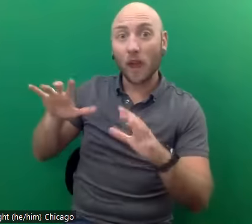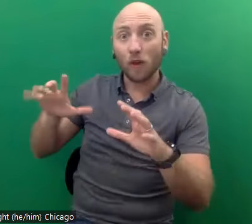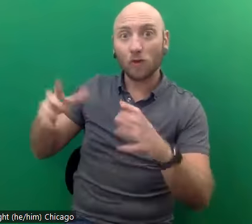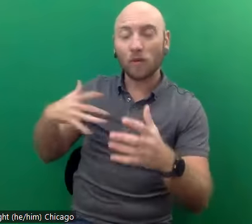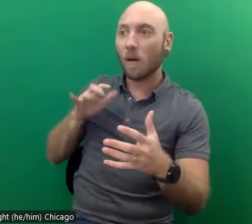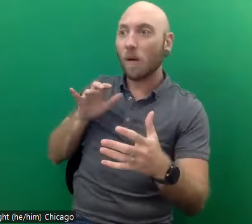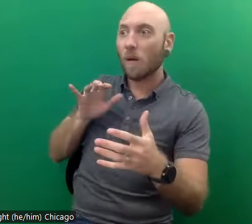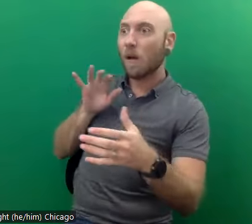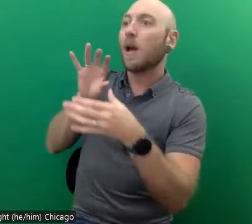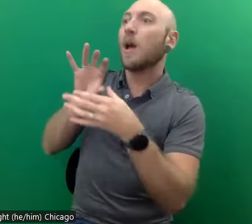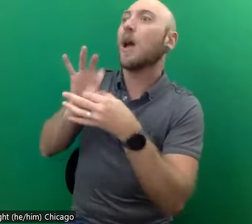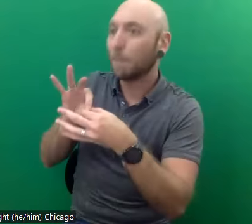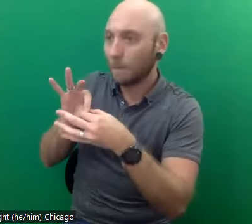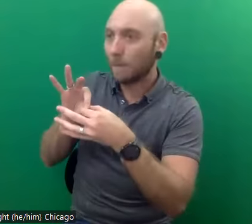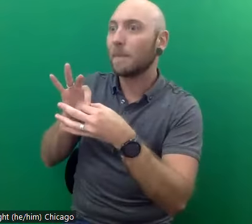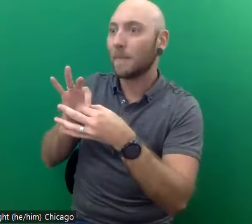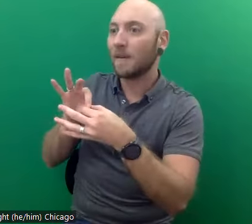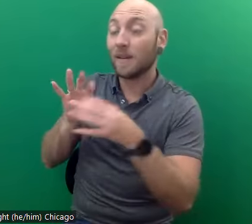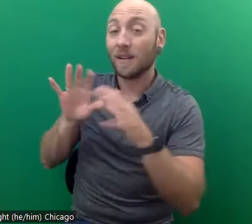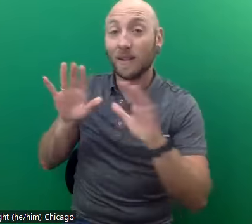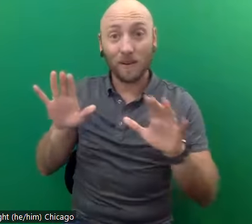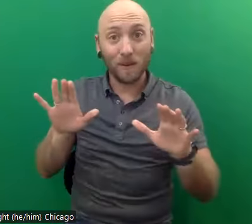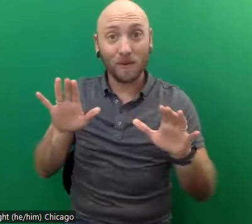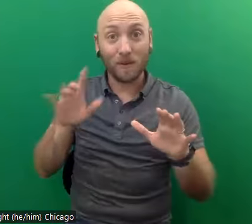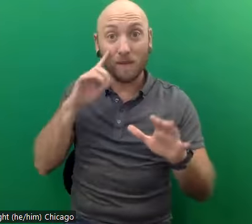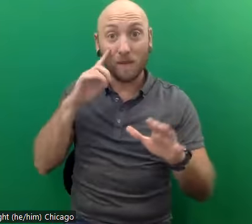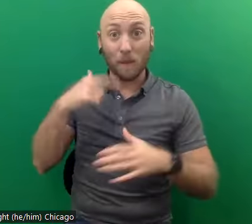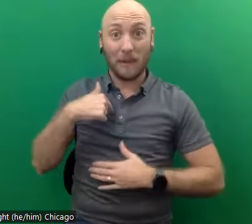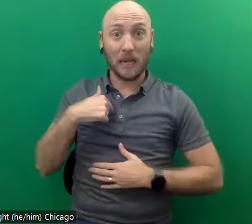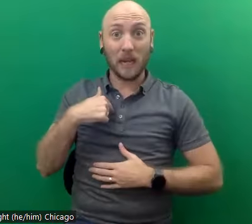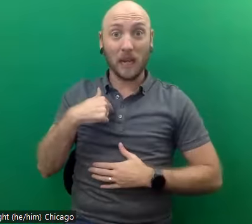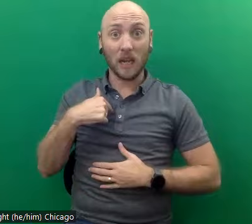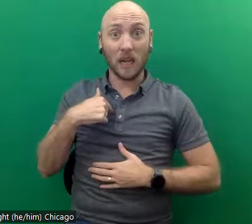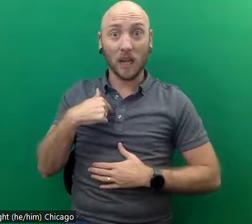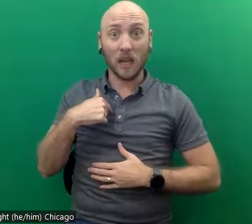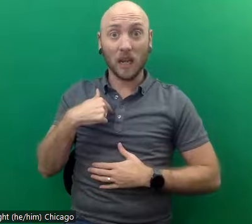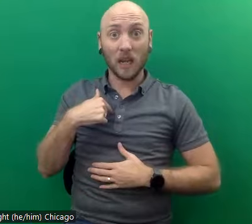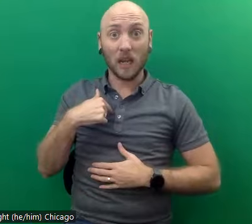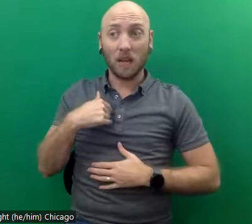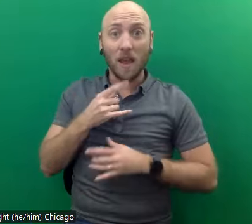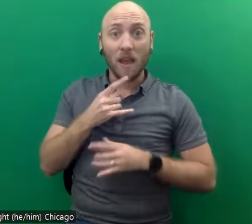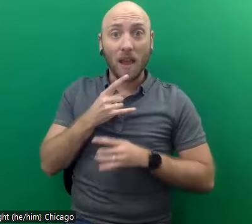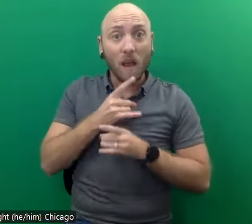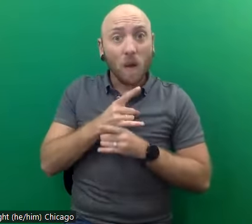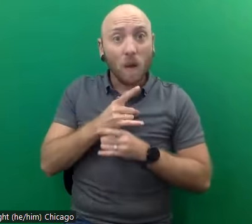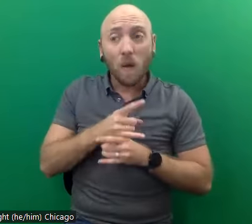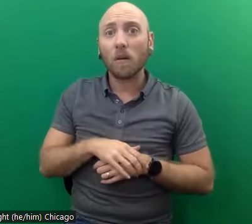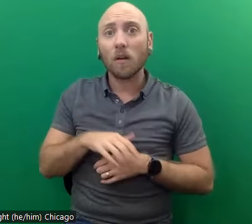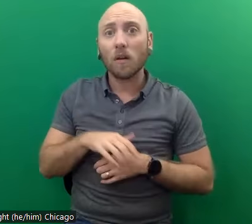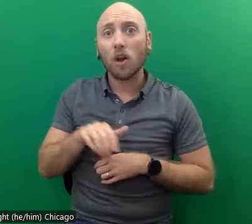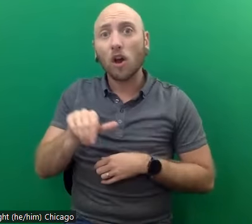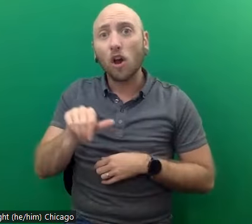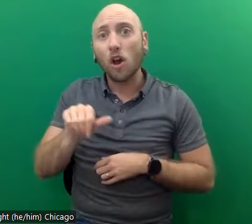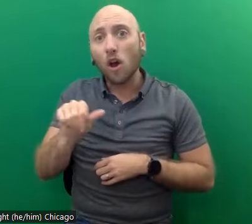So alcohol and other substances were my escape. They were my solution right from an